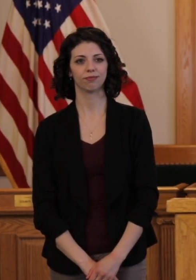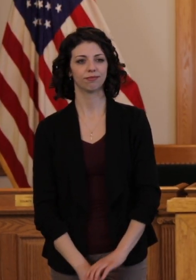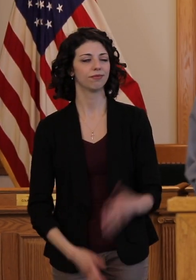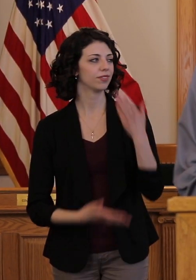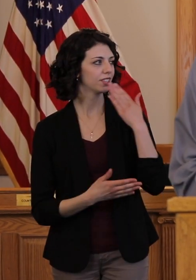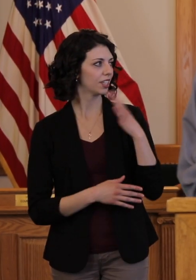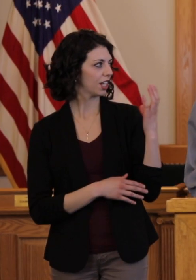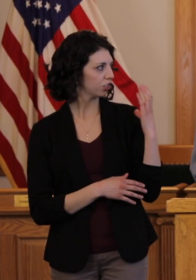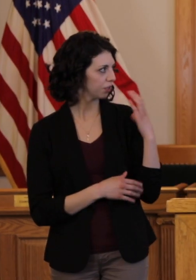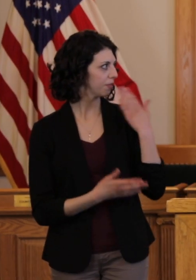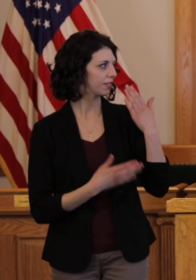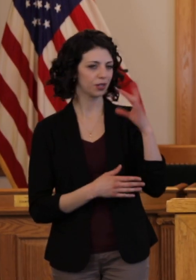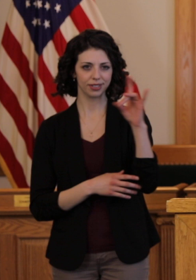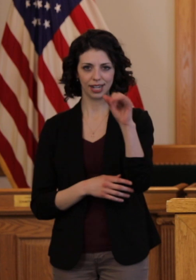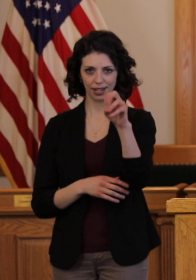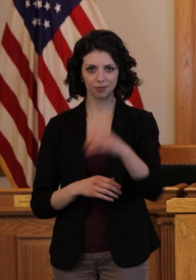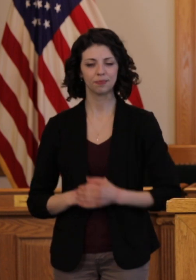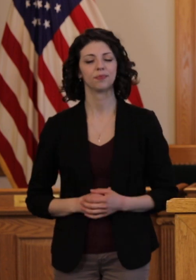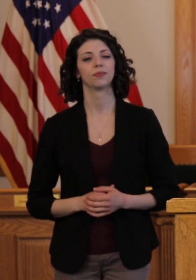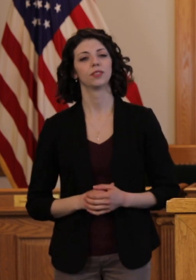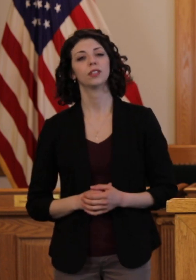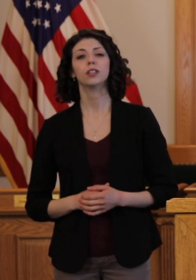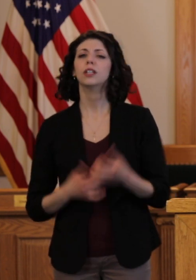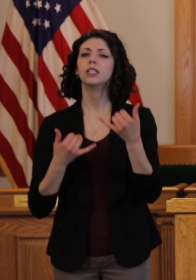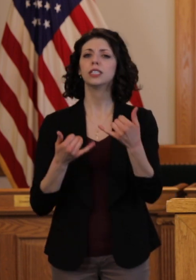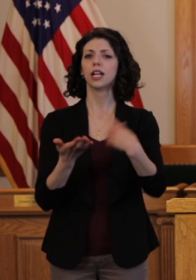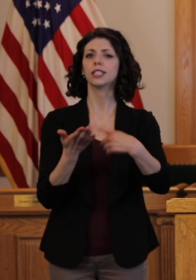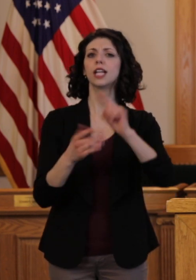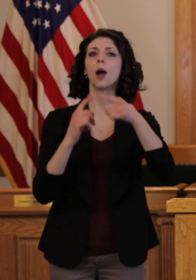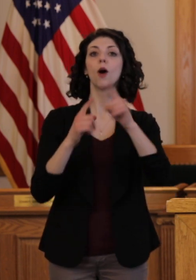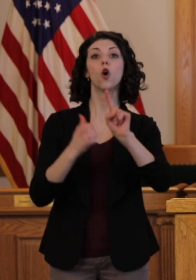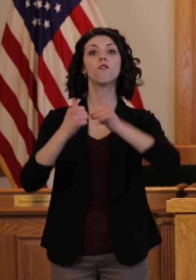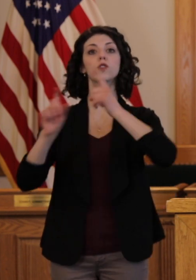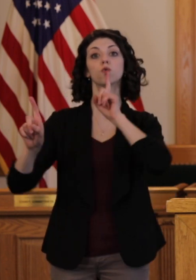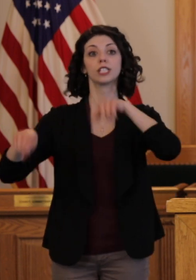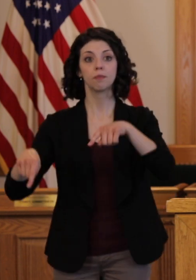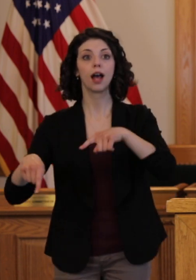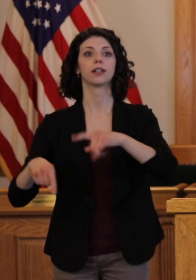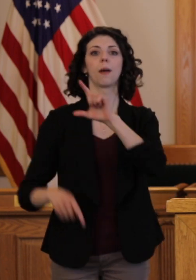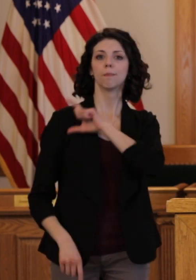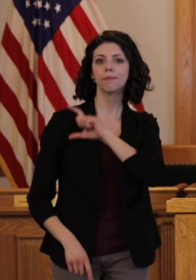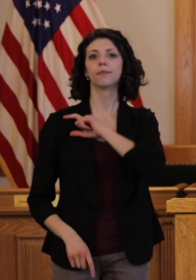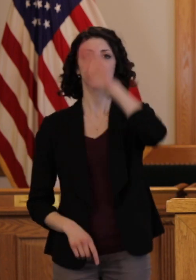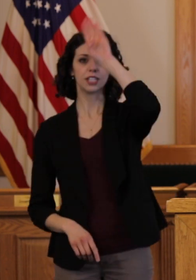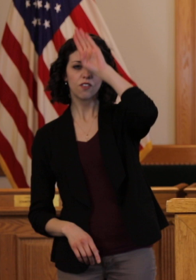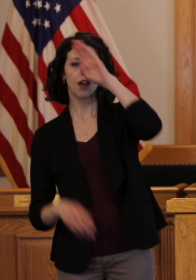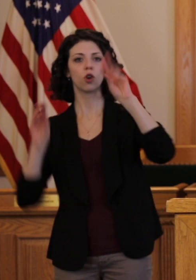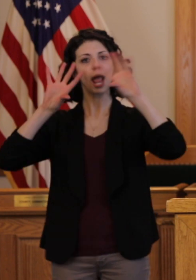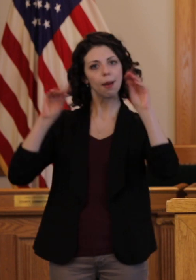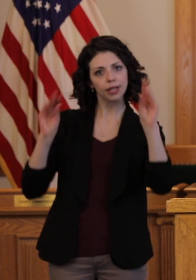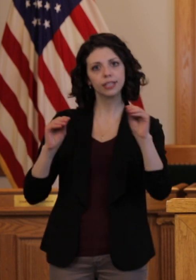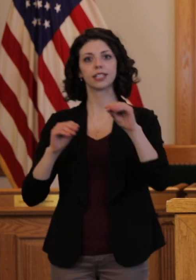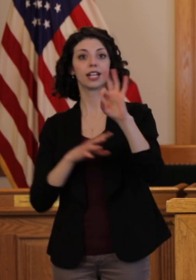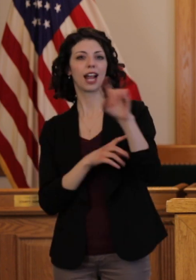Thank you, Mr. Chairman. Thank you, Diane. I'd like to talk today about first responders, police, fire, and ambulance teams, as well as 911